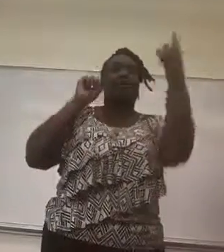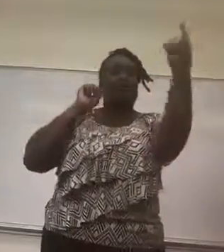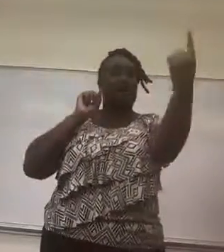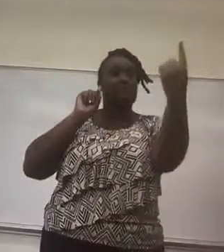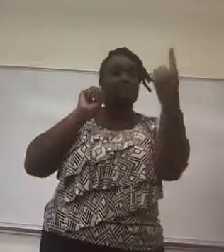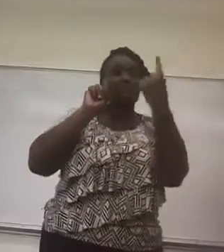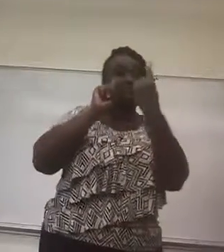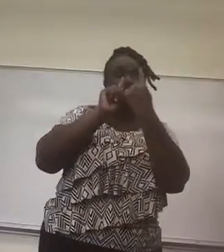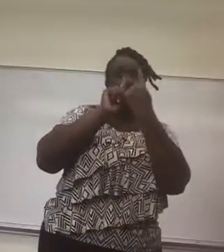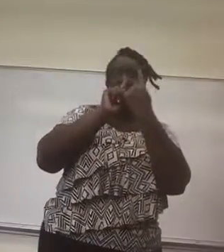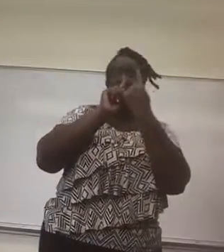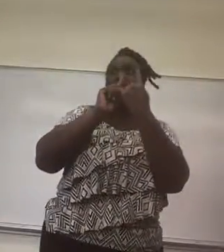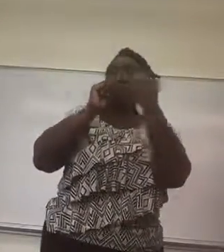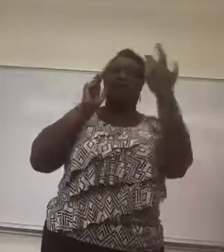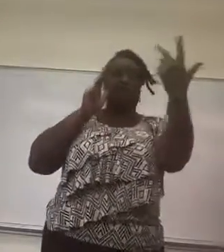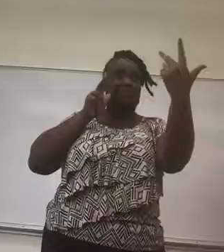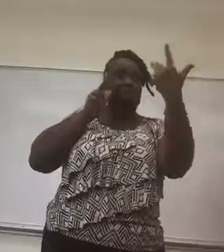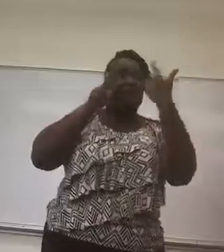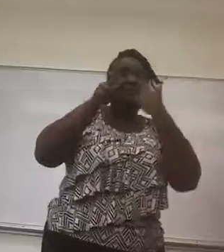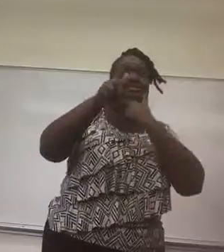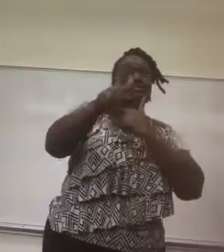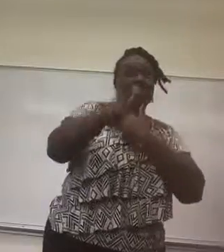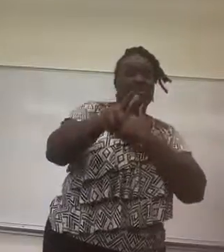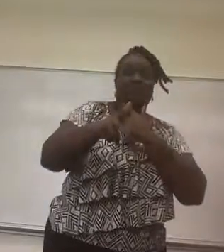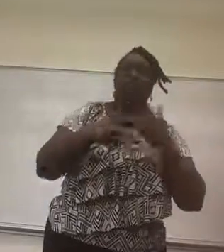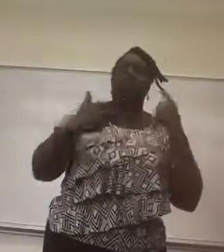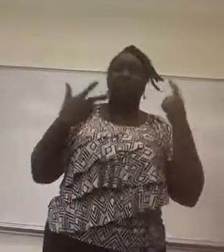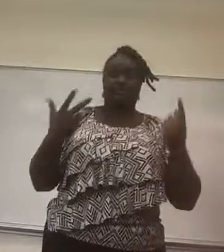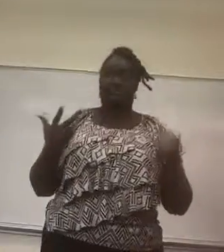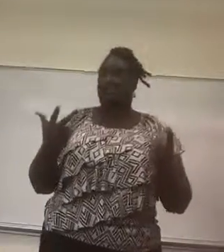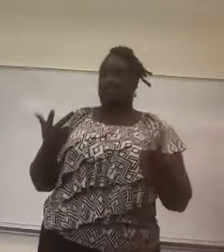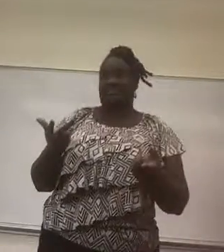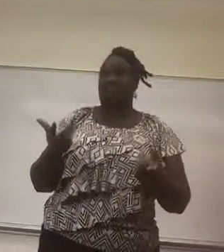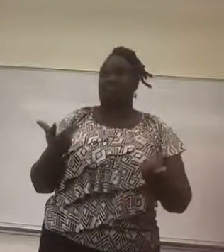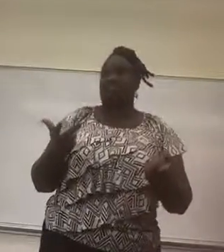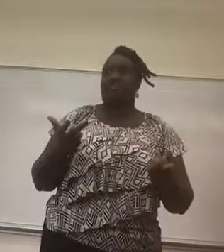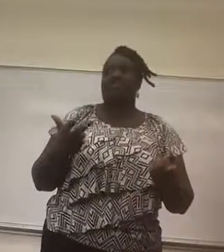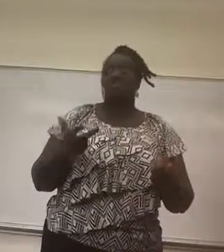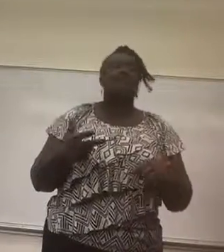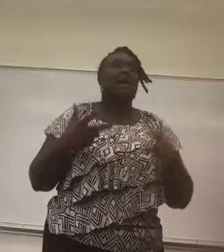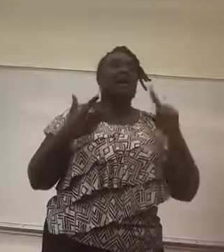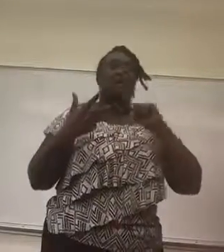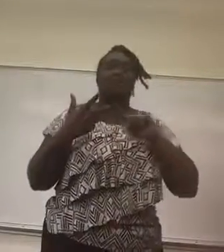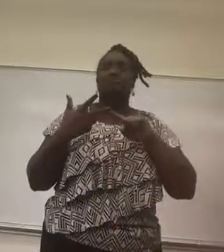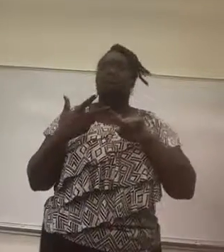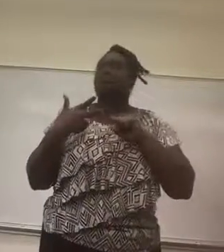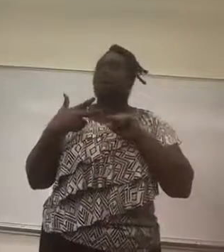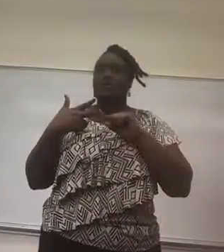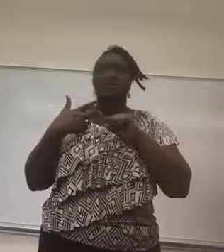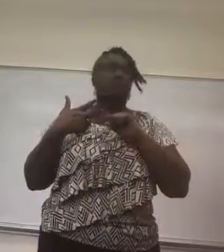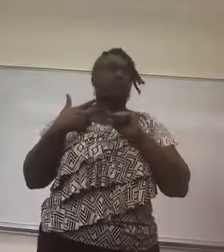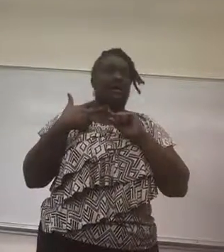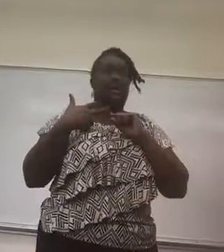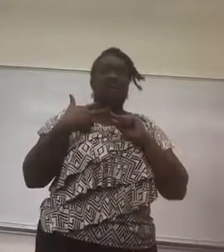they coming towards each other? Are they passing each other? You're going to try to demonstrate that. And then also you're going to